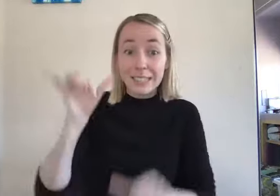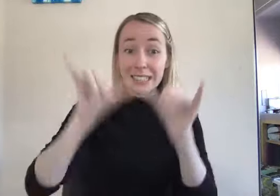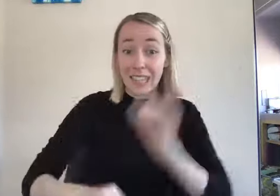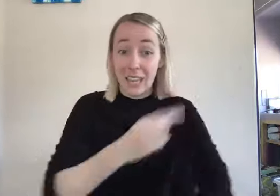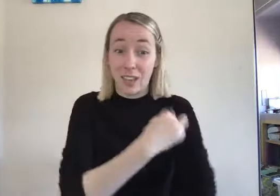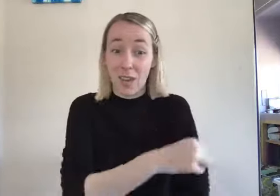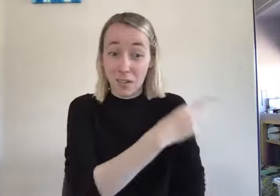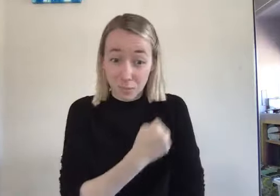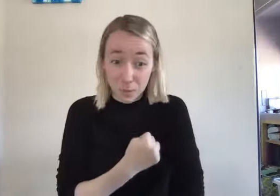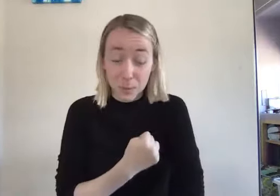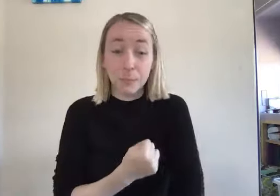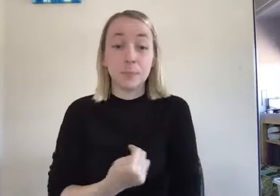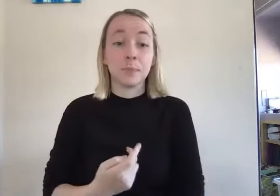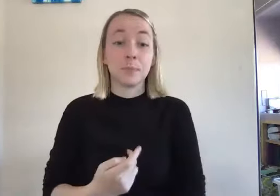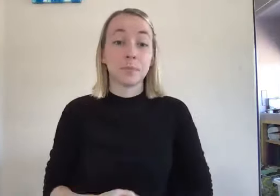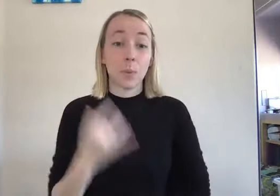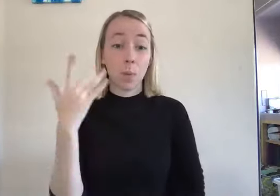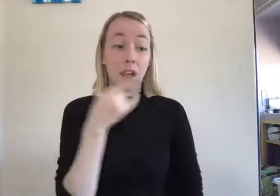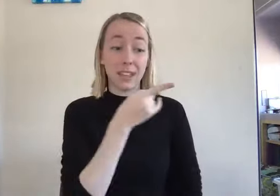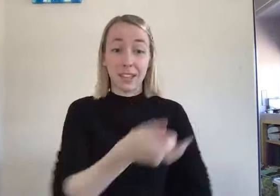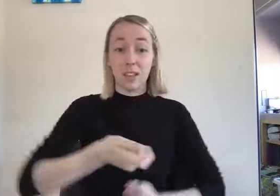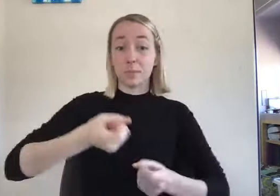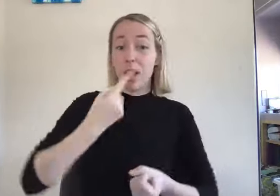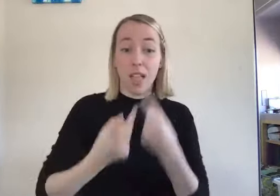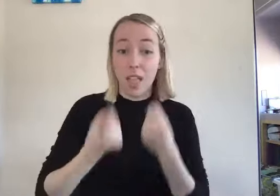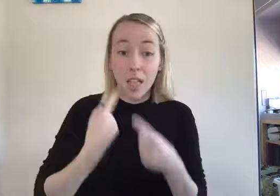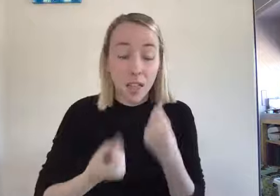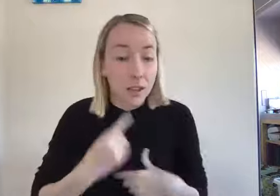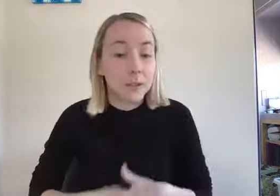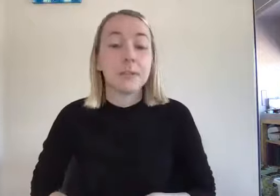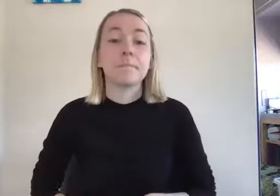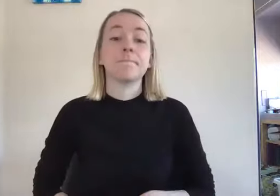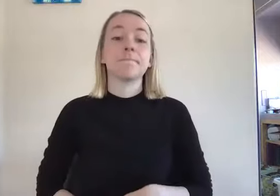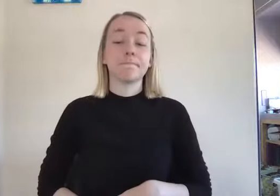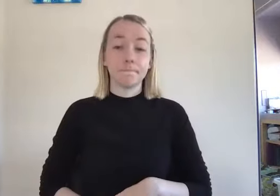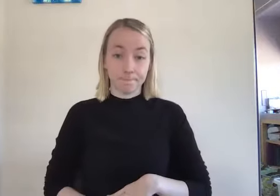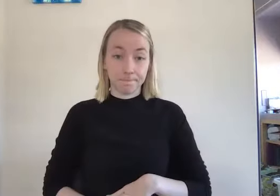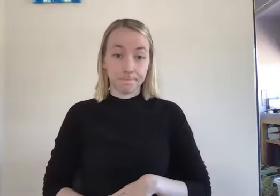emergency room and stay in the hospital, because of what he took. And I remember,